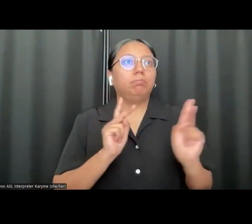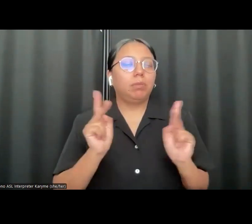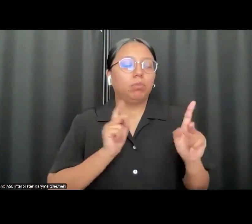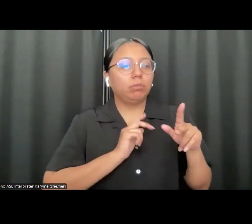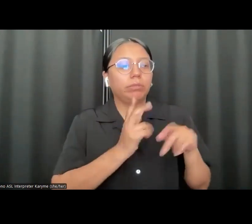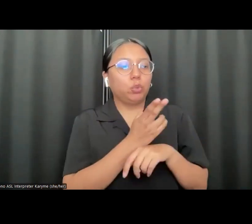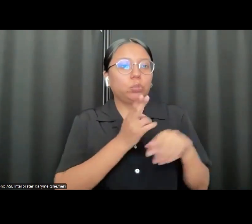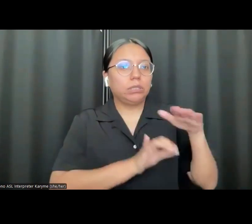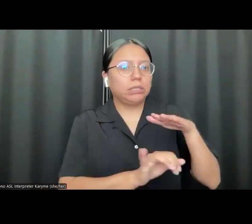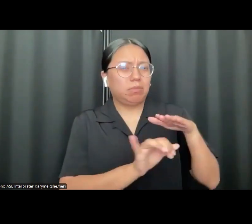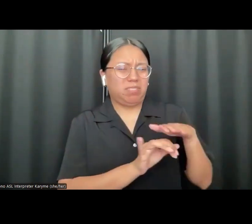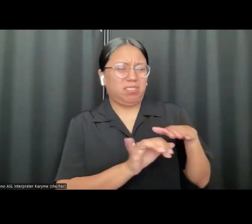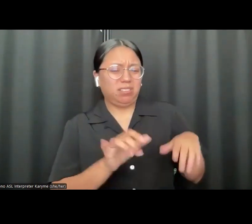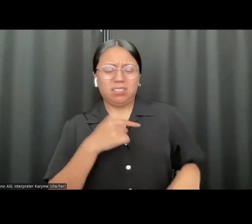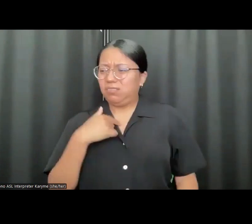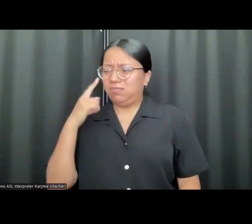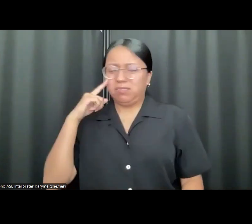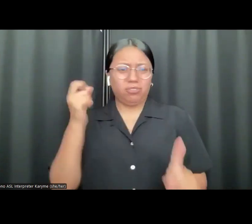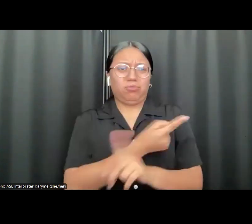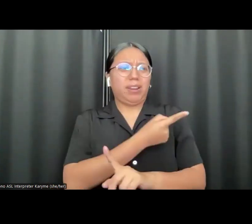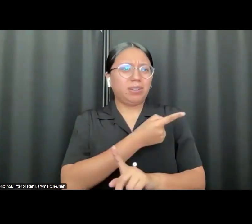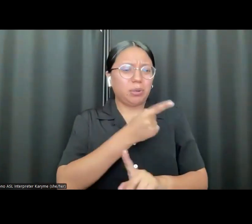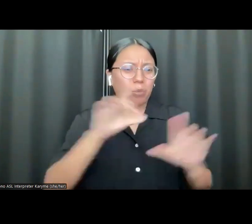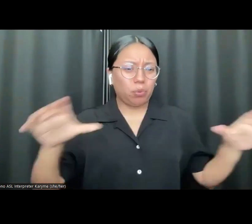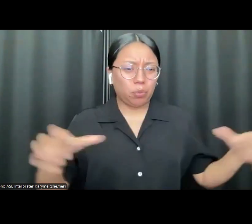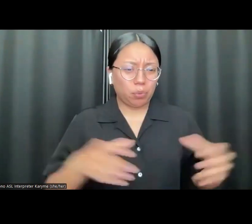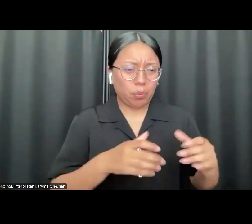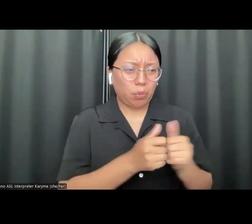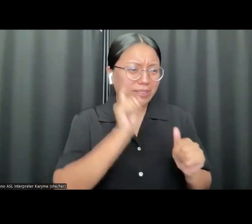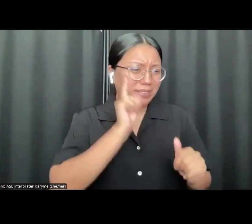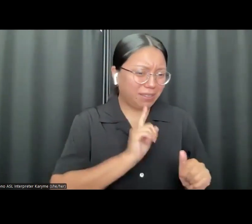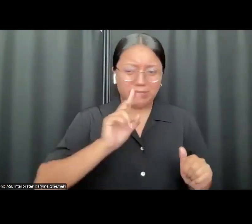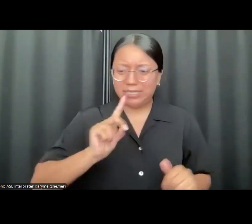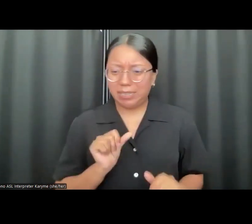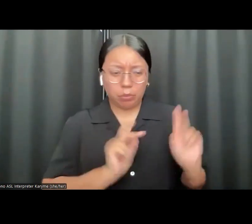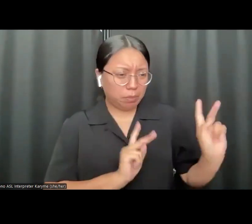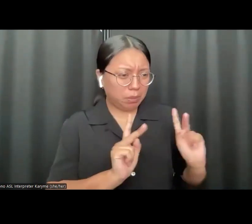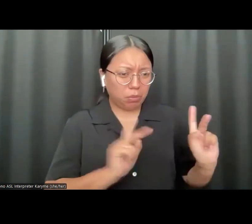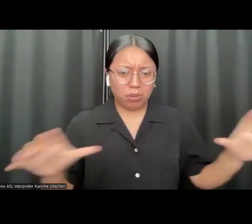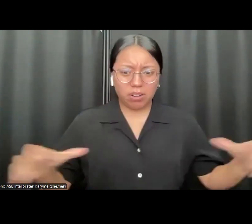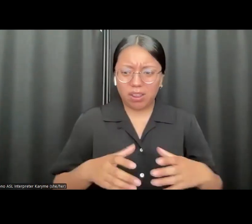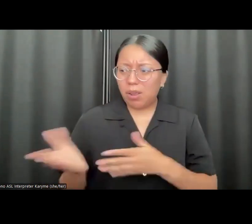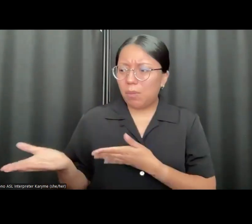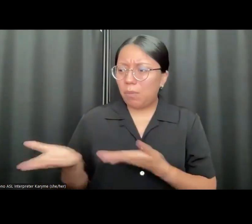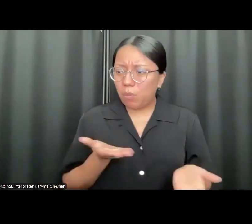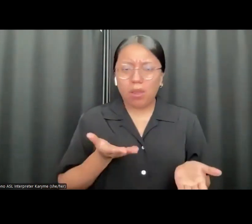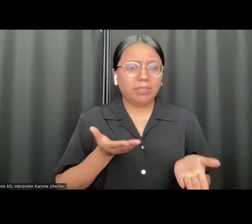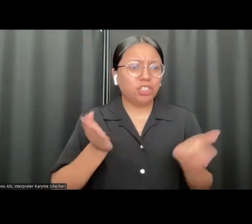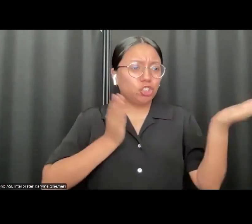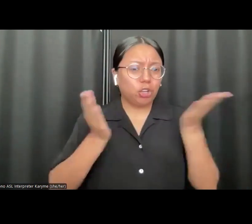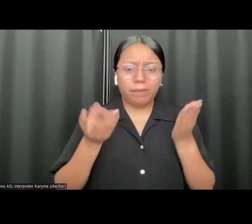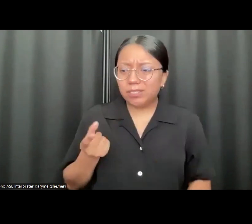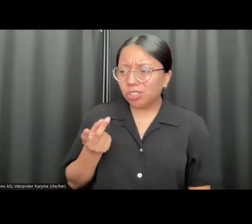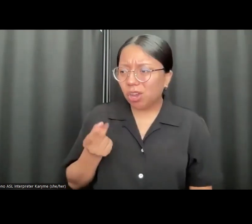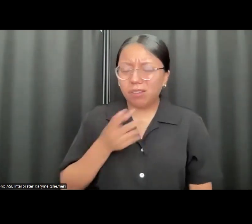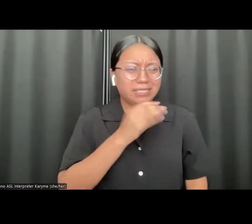and disabled people and terps and service dogs and people who brought their chairs in the subway station? And I don't know if